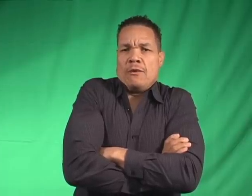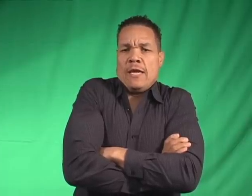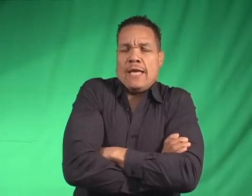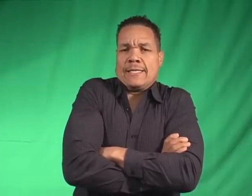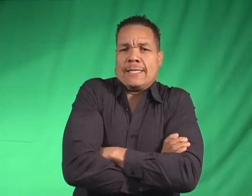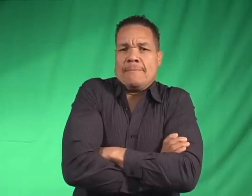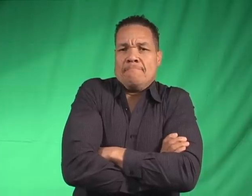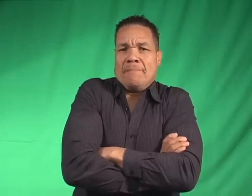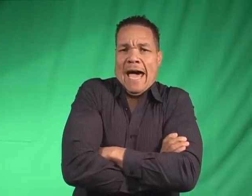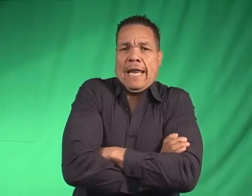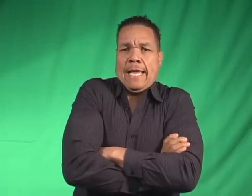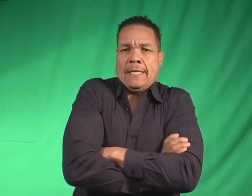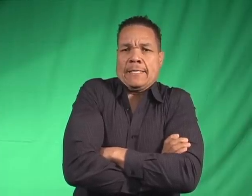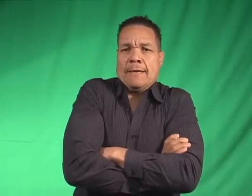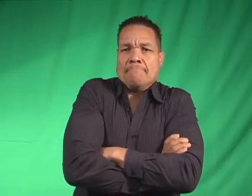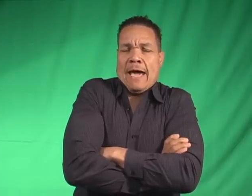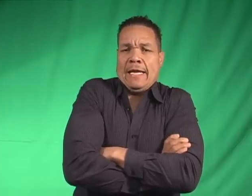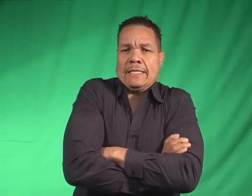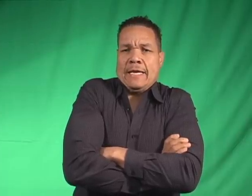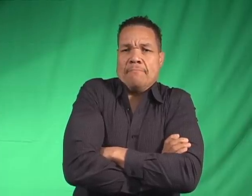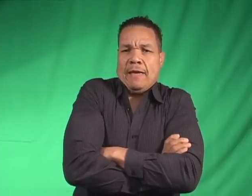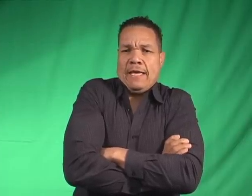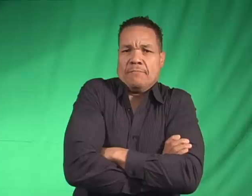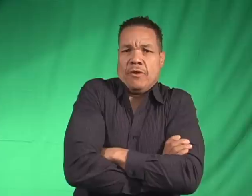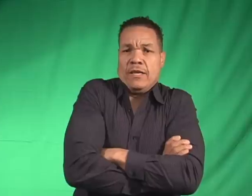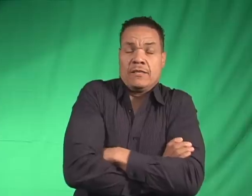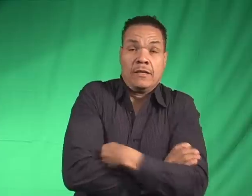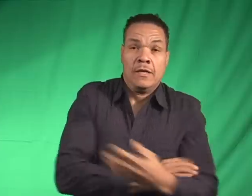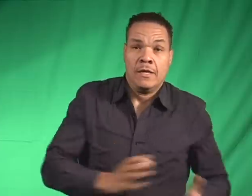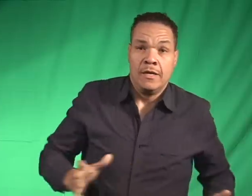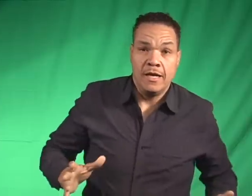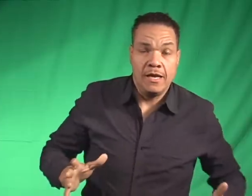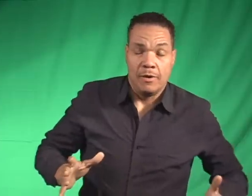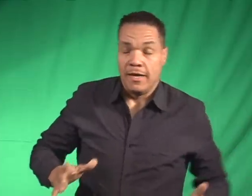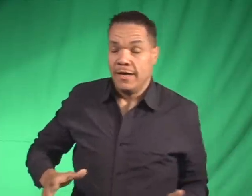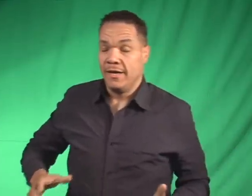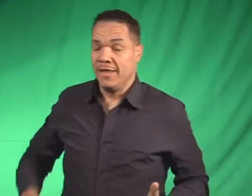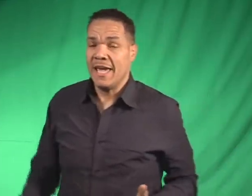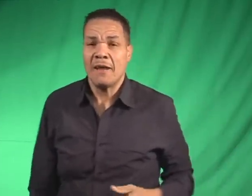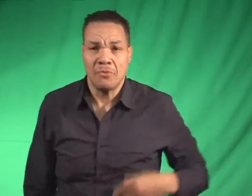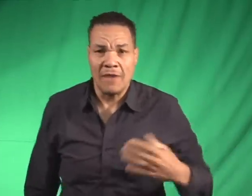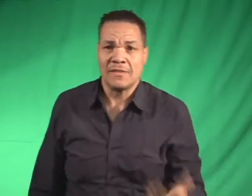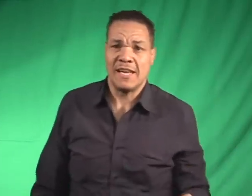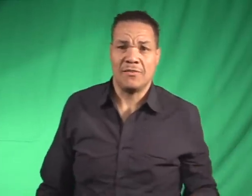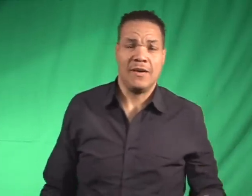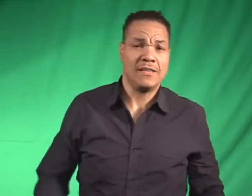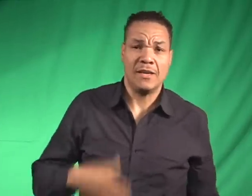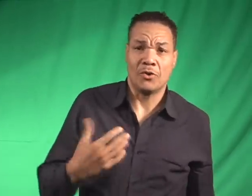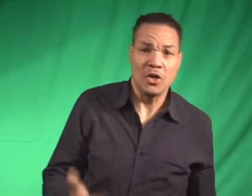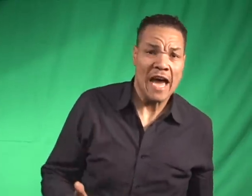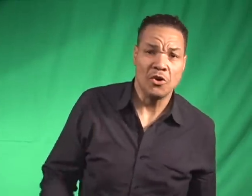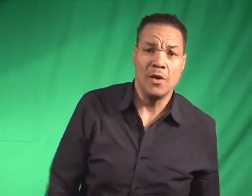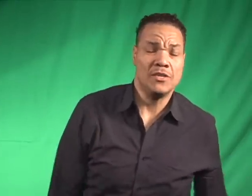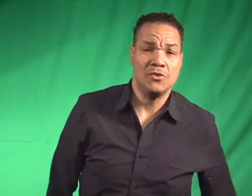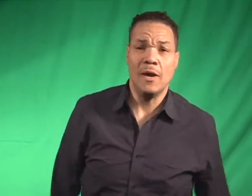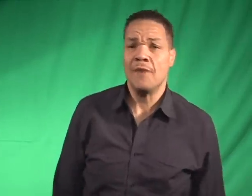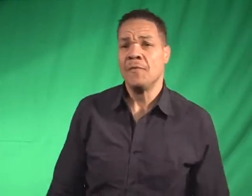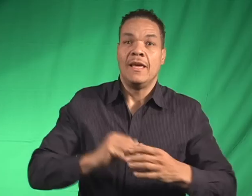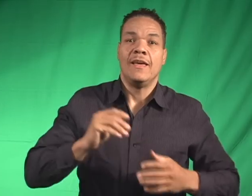at somebody. Somebody's gonna pay the price. Anyway, they kind of prophesied the fact that they were not going to do well. In